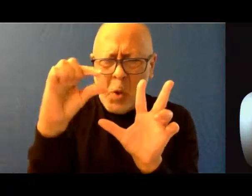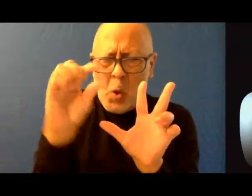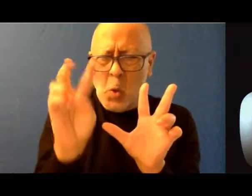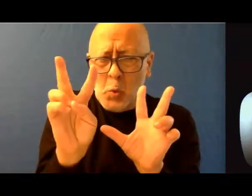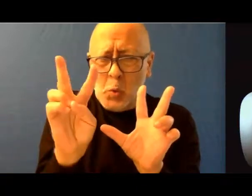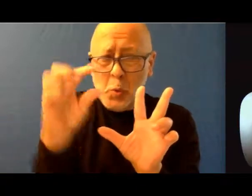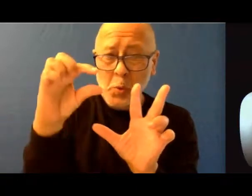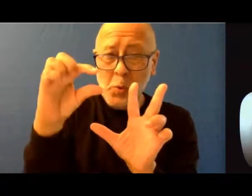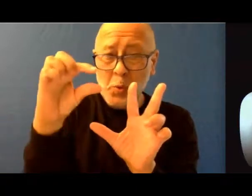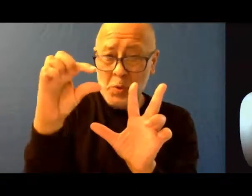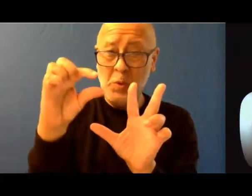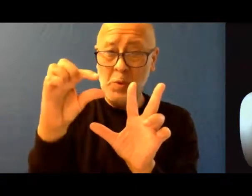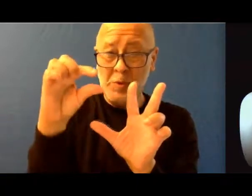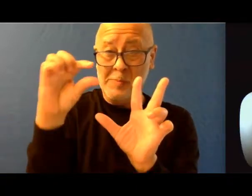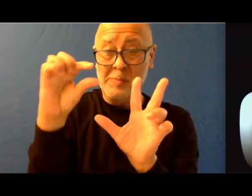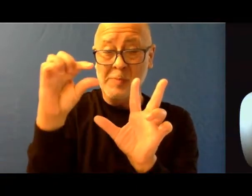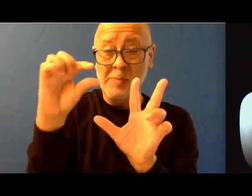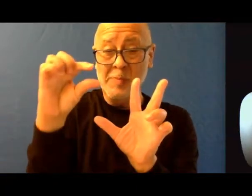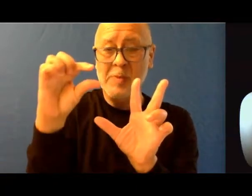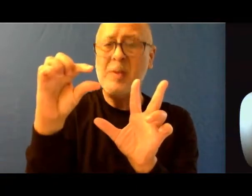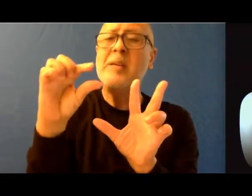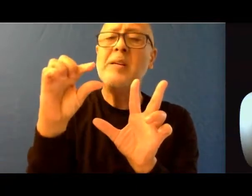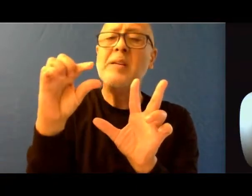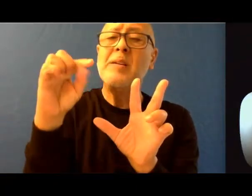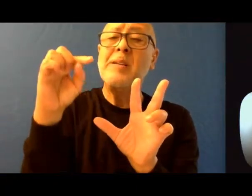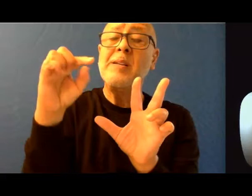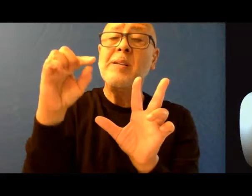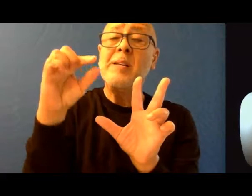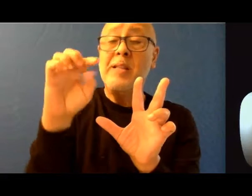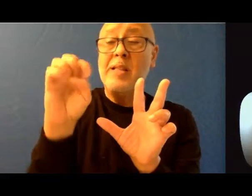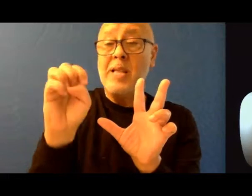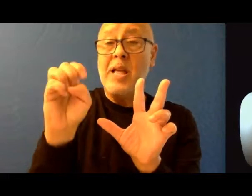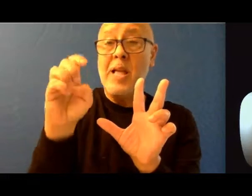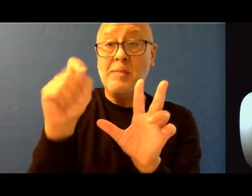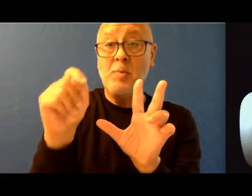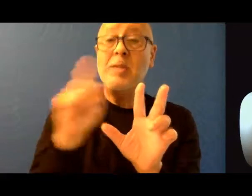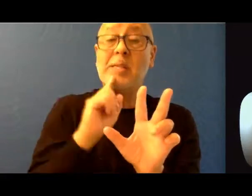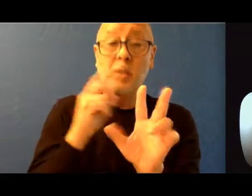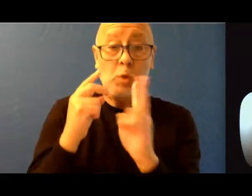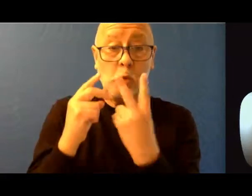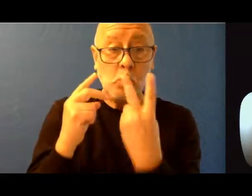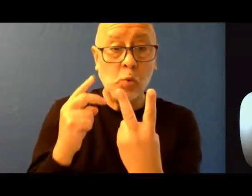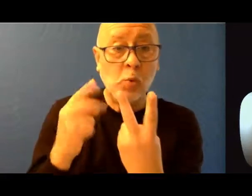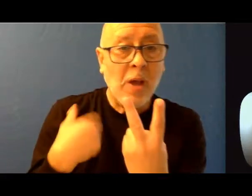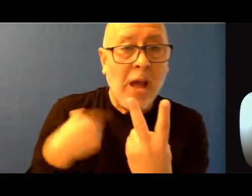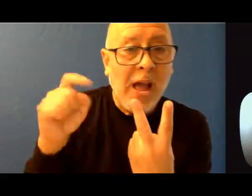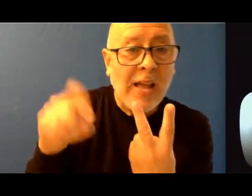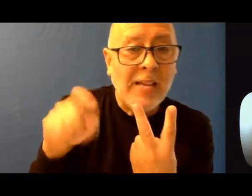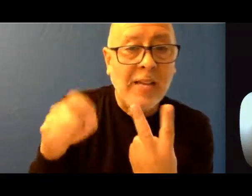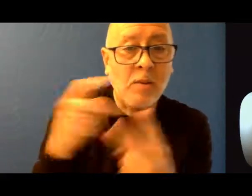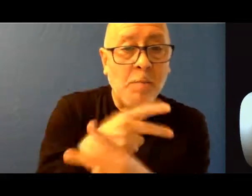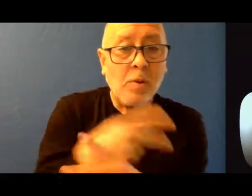really means the exponent is 2. So it means I need to multiply that